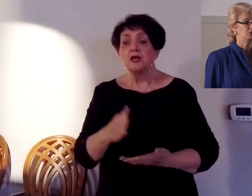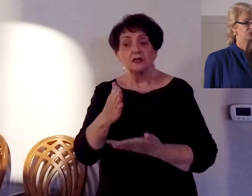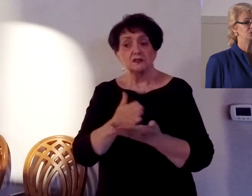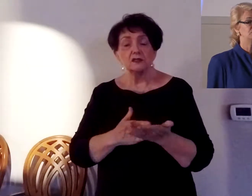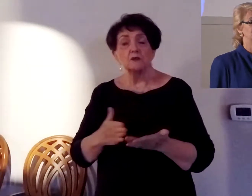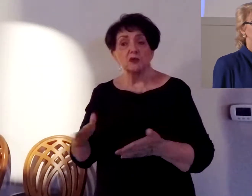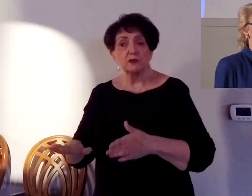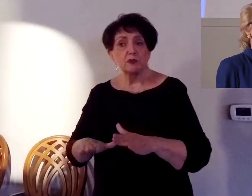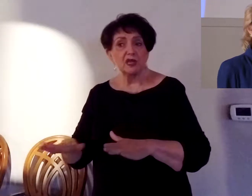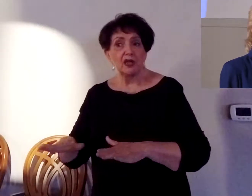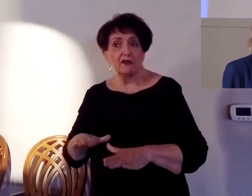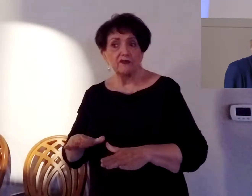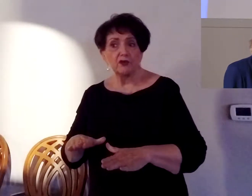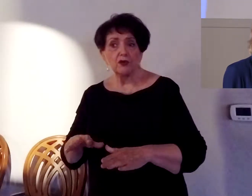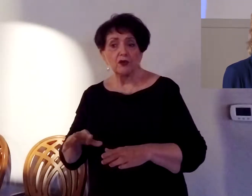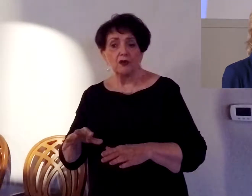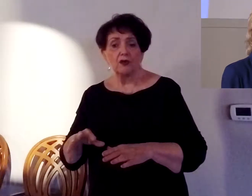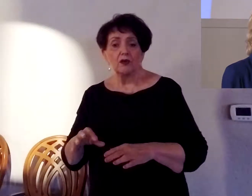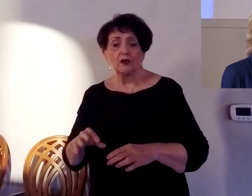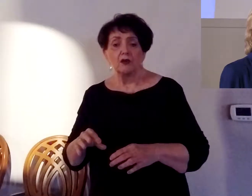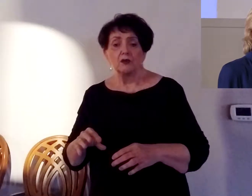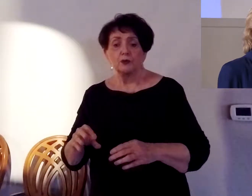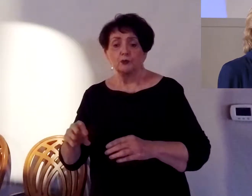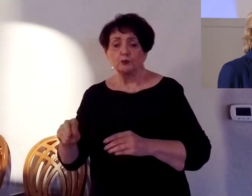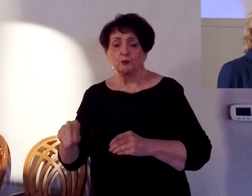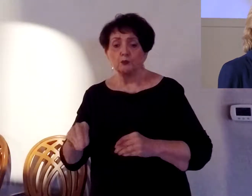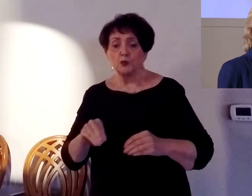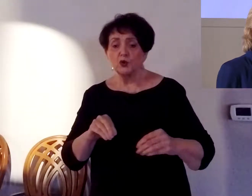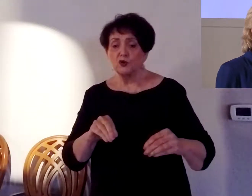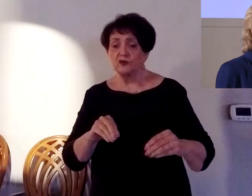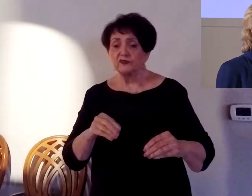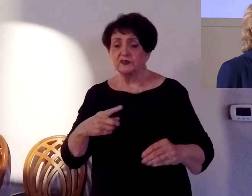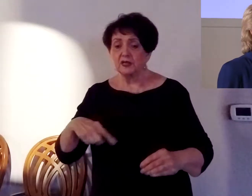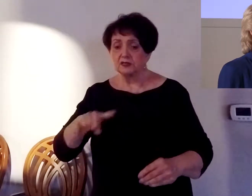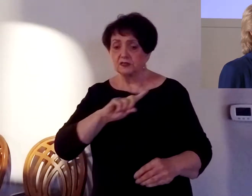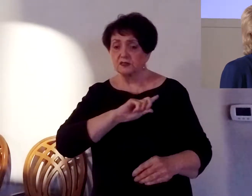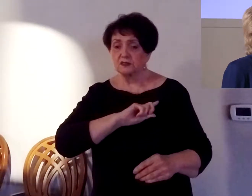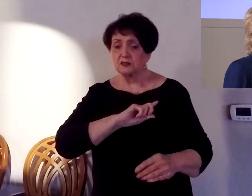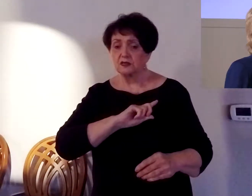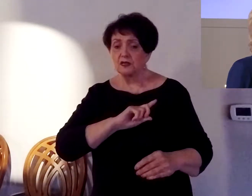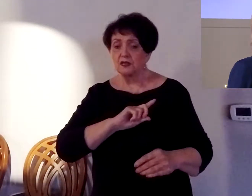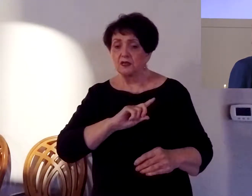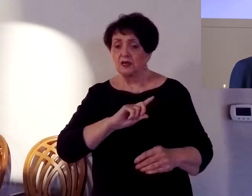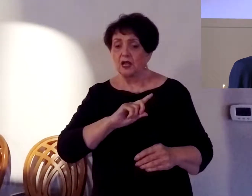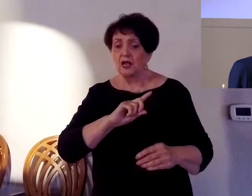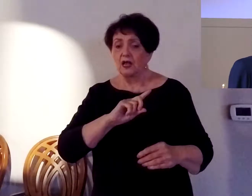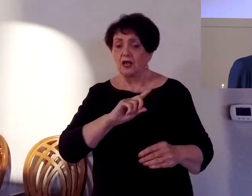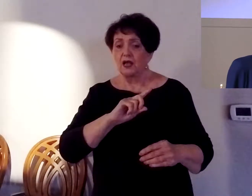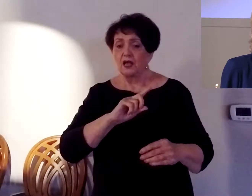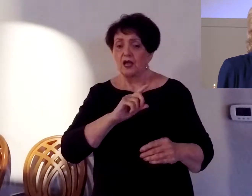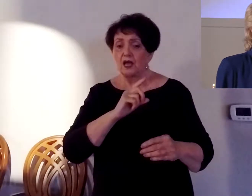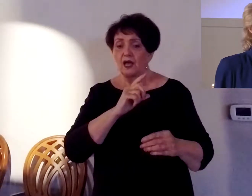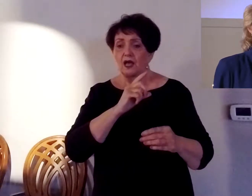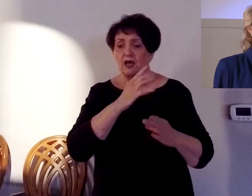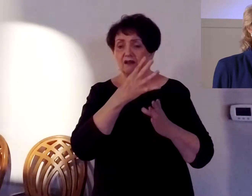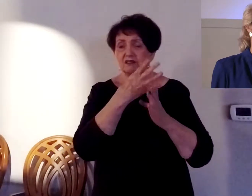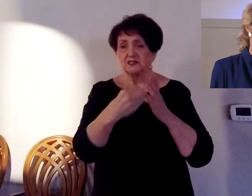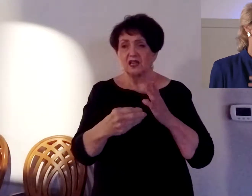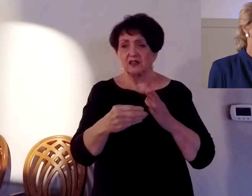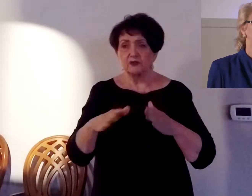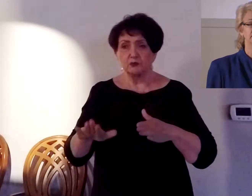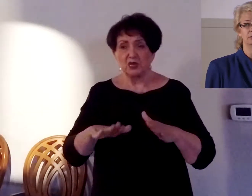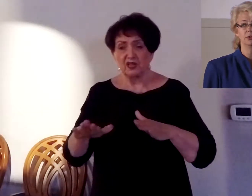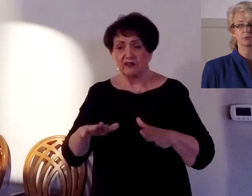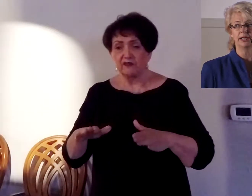behavior moves us further and further and further and further outside of behavior that we would see as